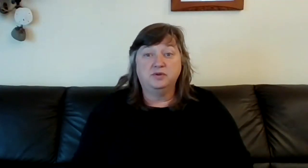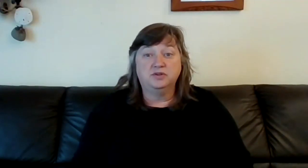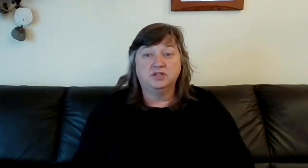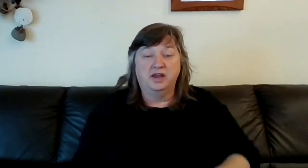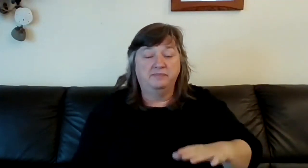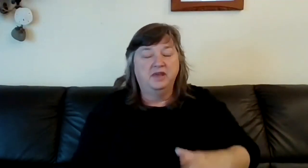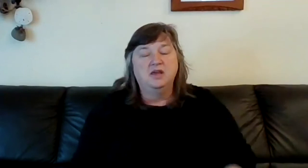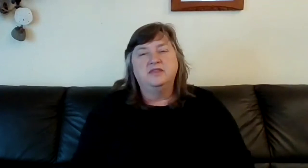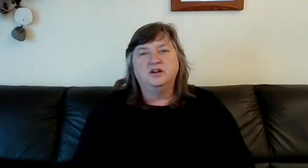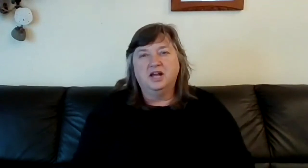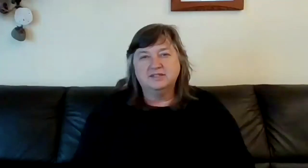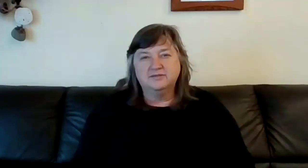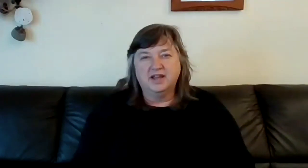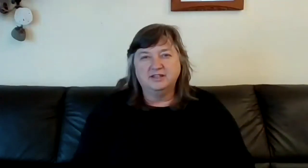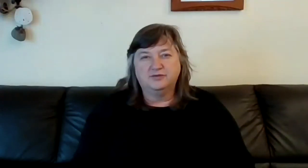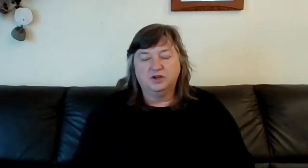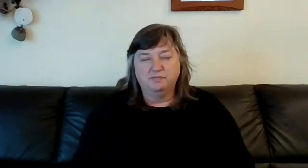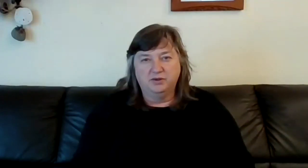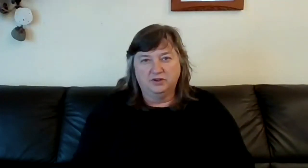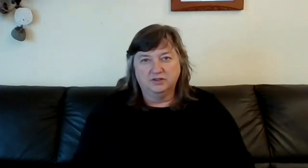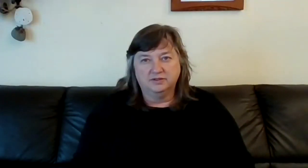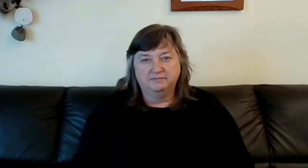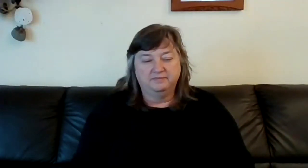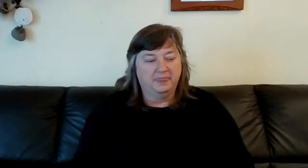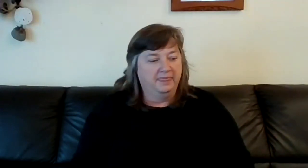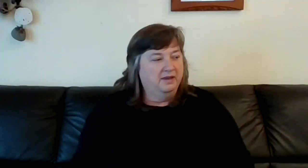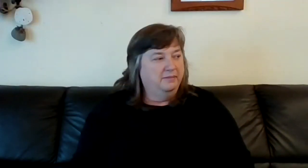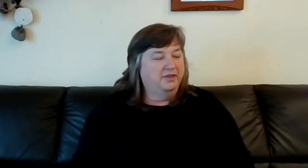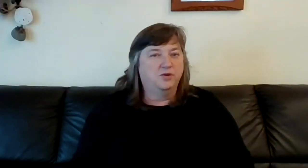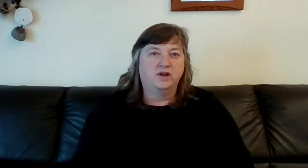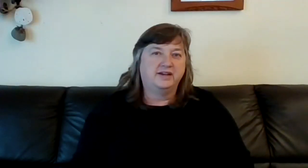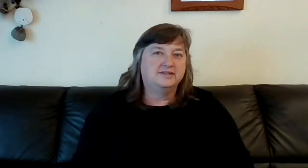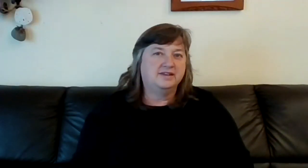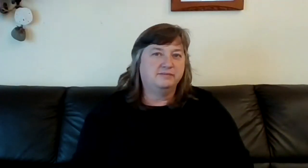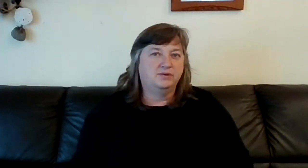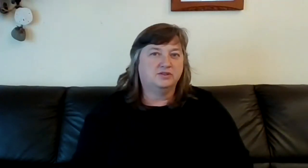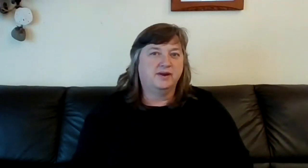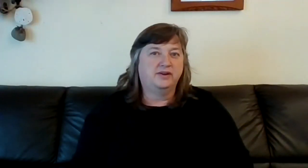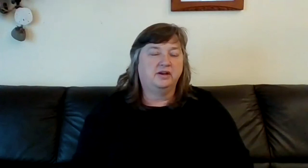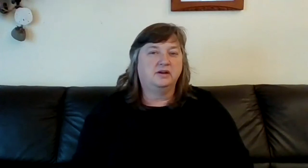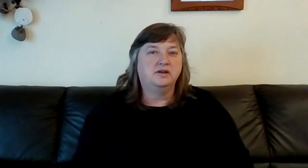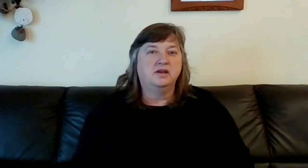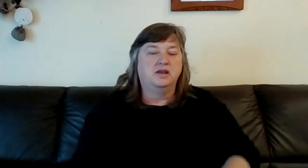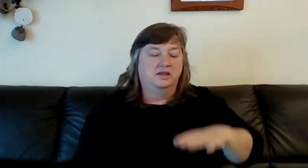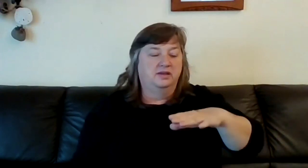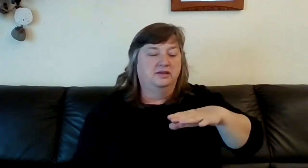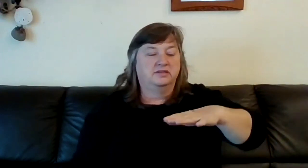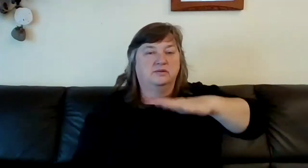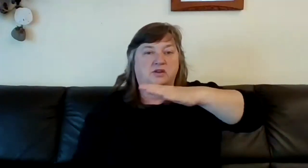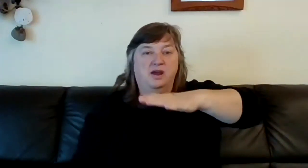Computer time. There are lots of signs for computers, but the one I see the most around here is you have